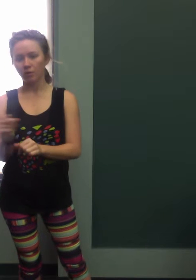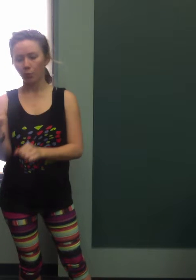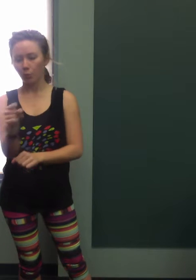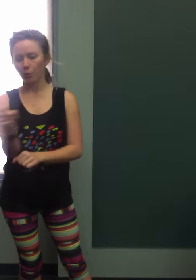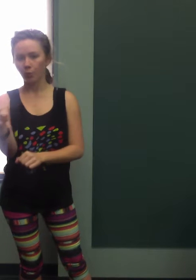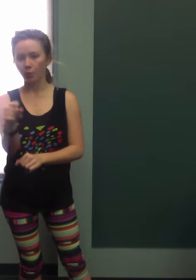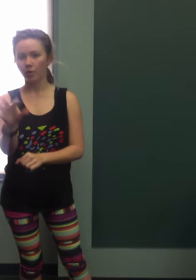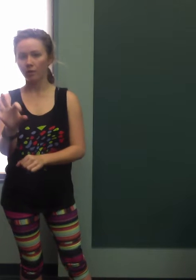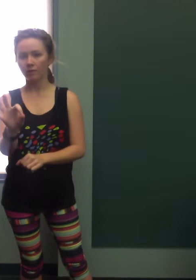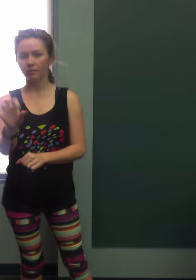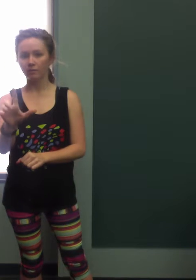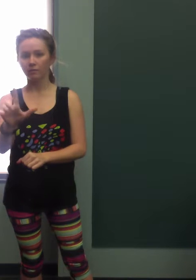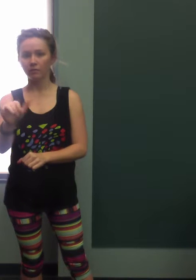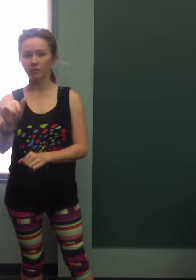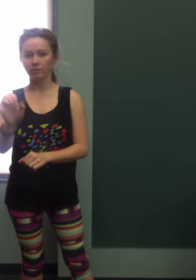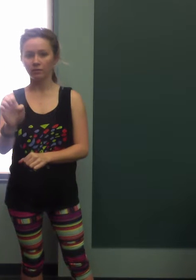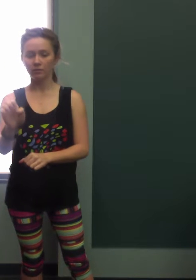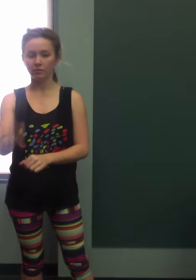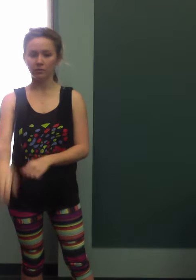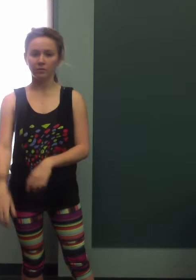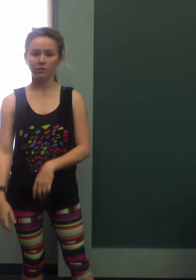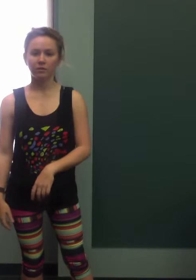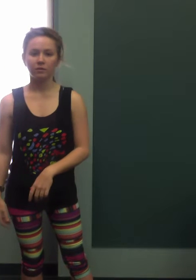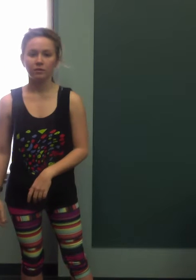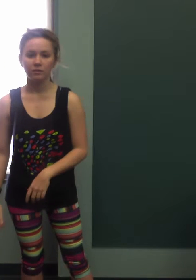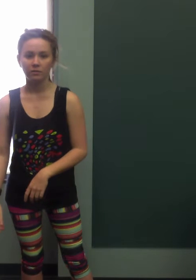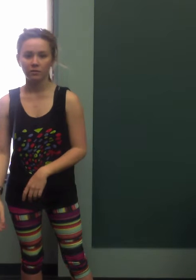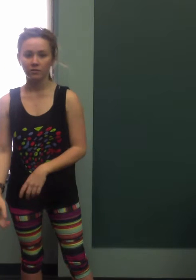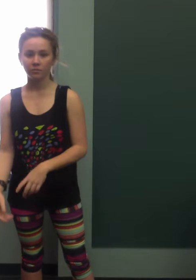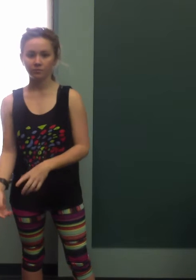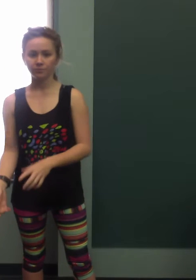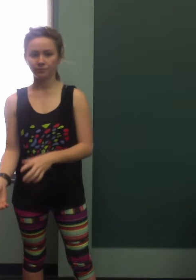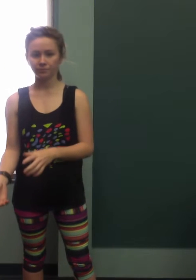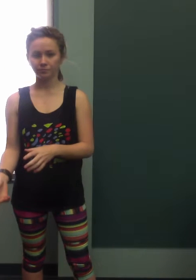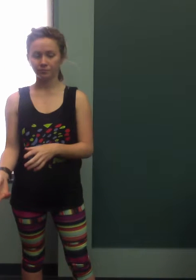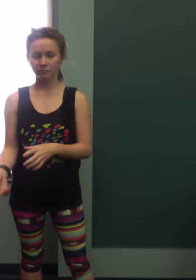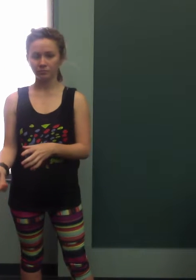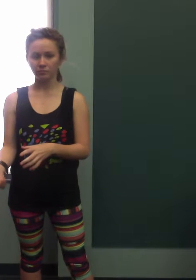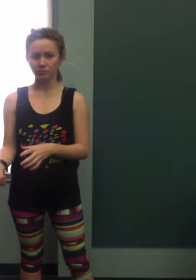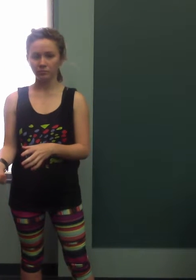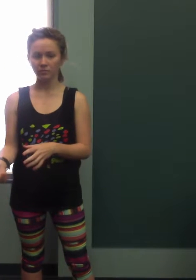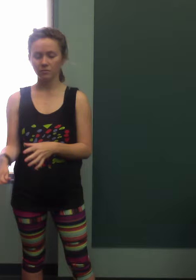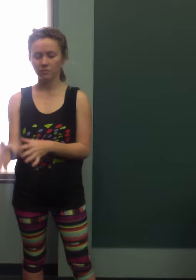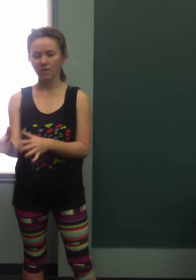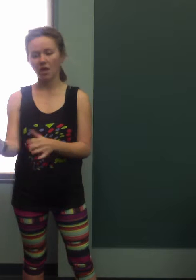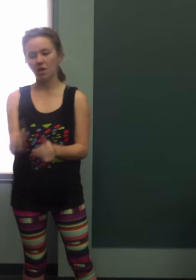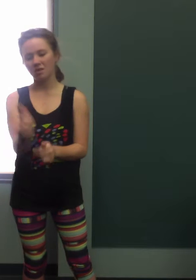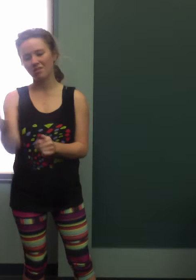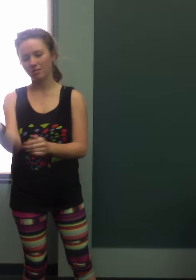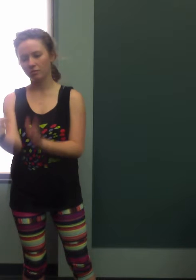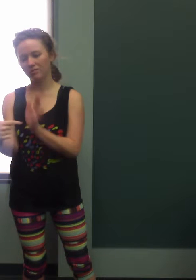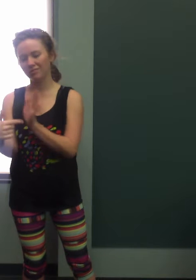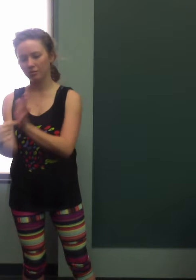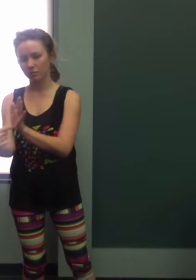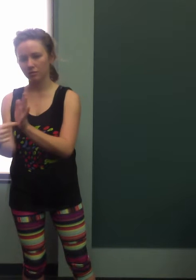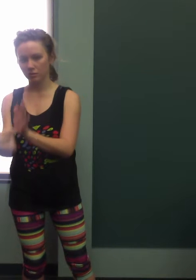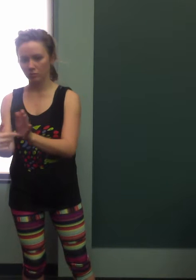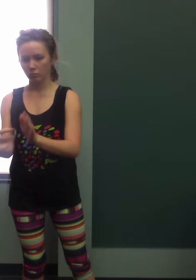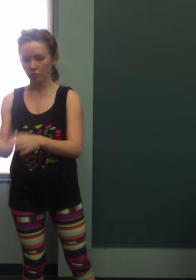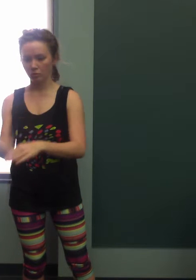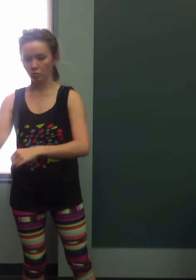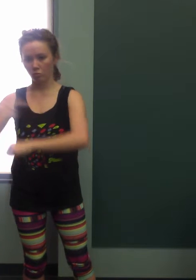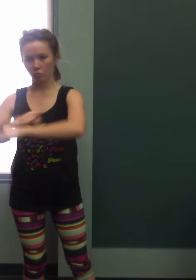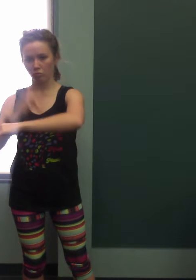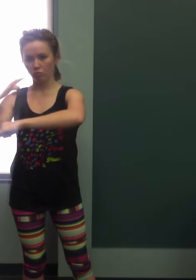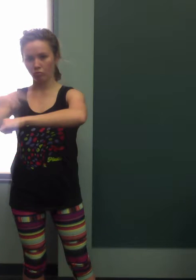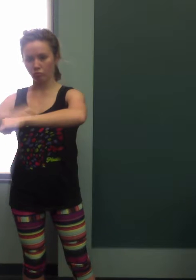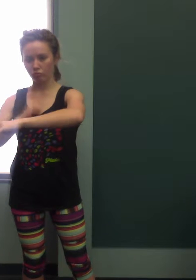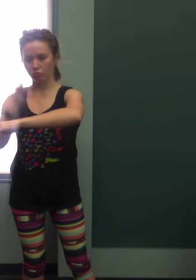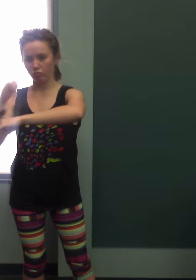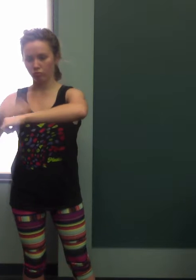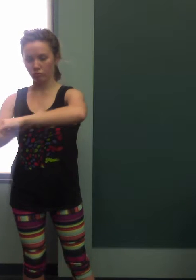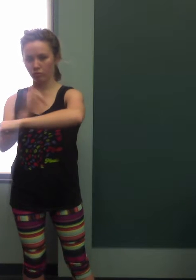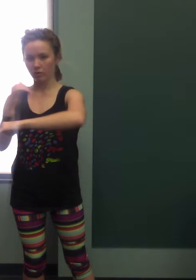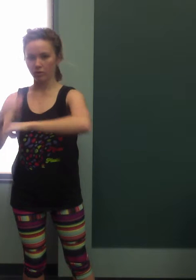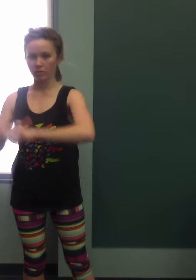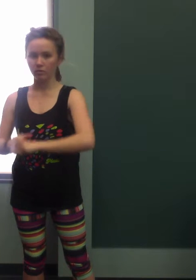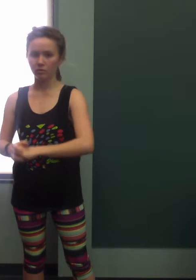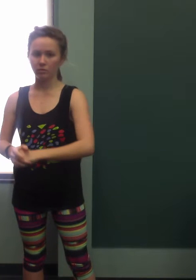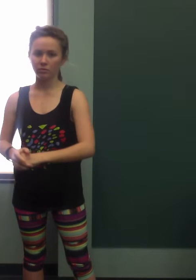feeders. An example would be like a blue whale taking in a bunch of ocean water, squirting the water out, and then using baleen to hold the krill behind it. Or a substrate